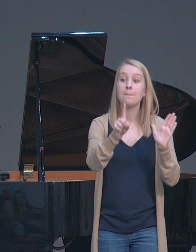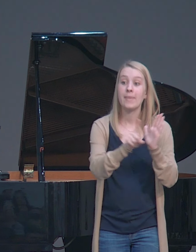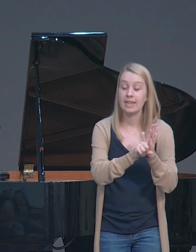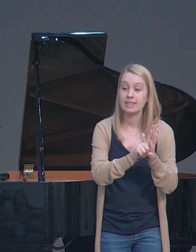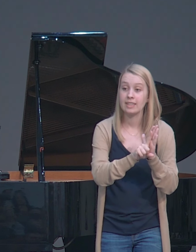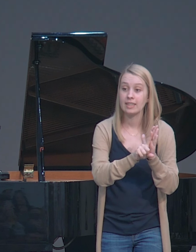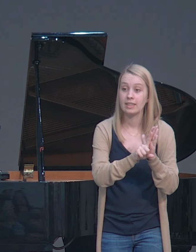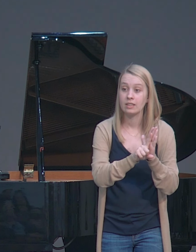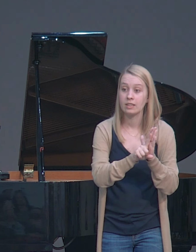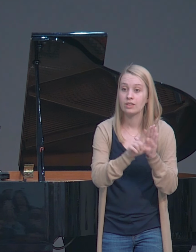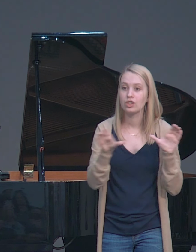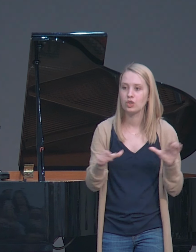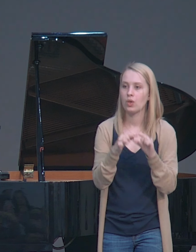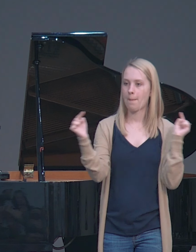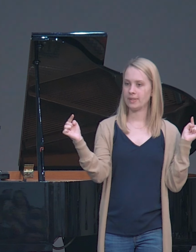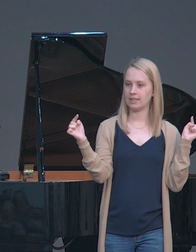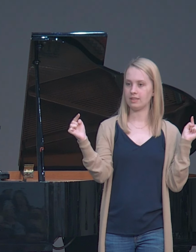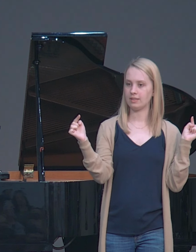to do the opposite.